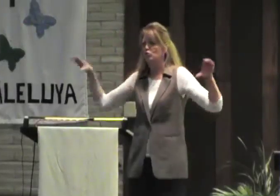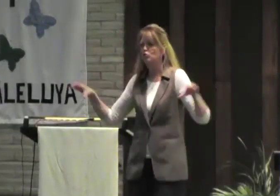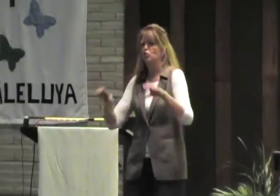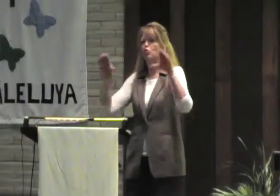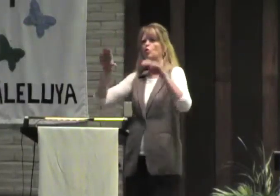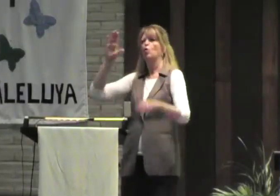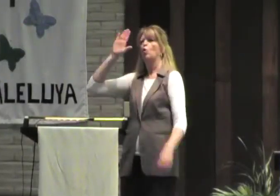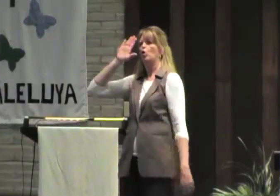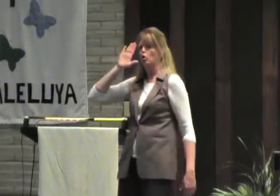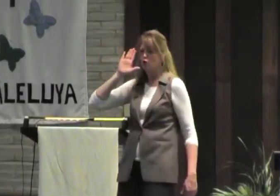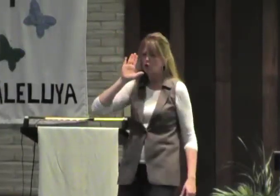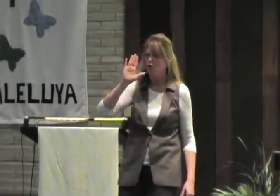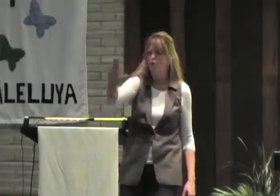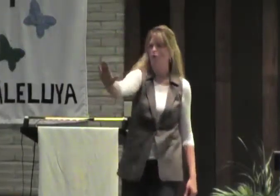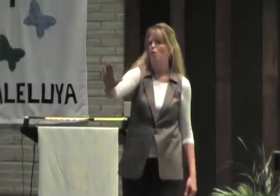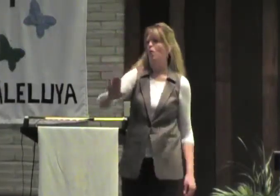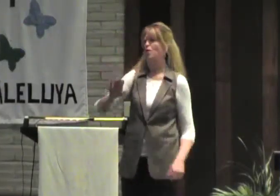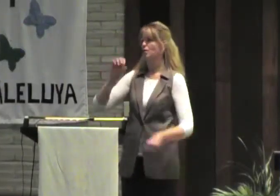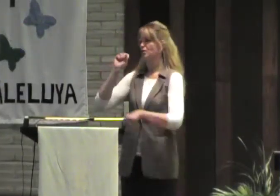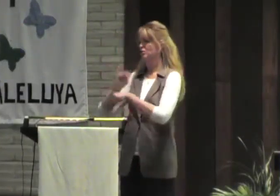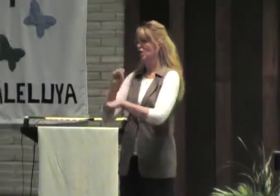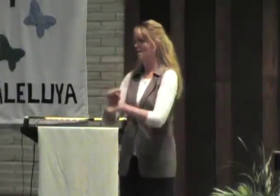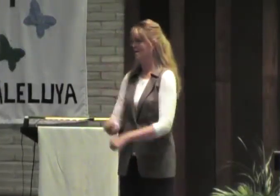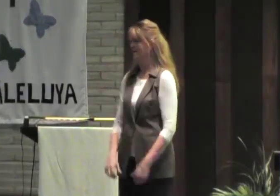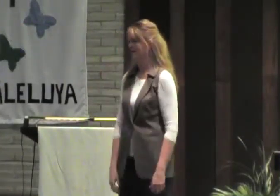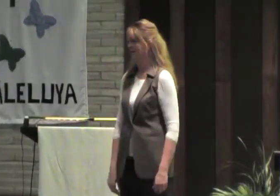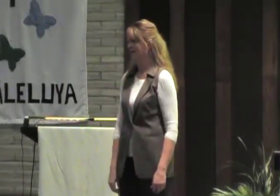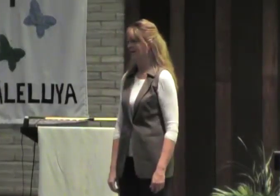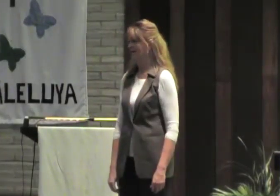only do your job.